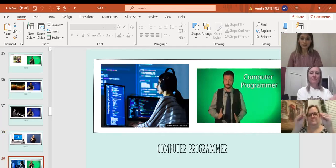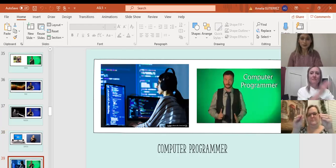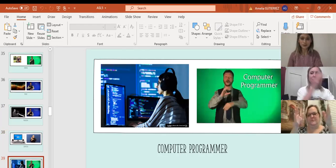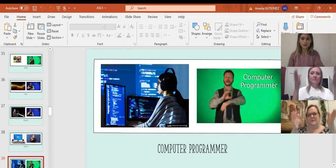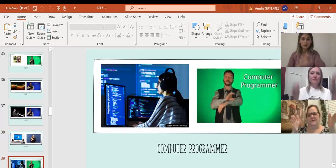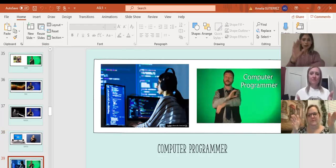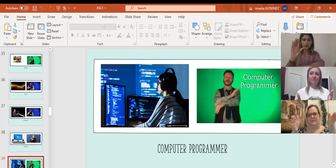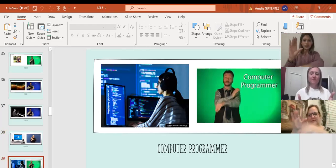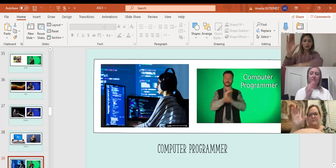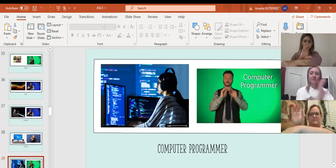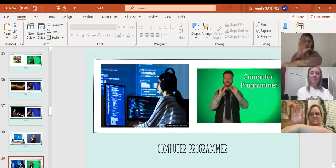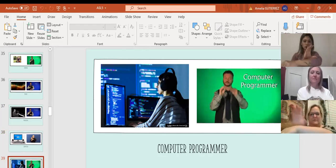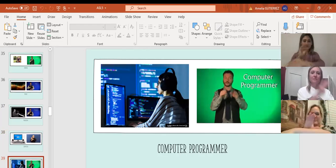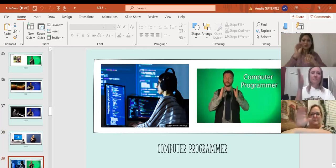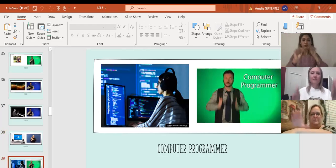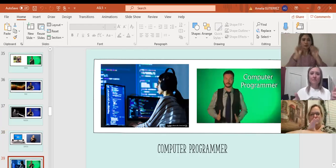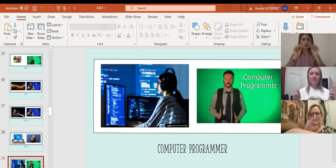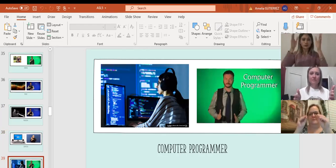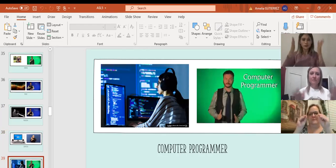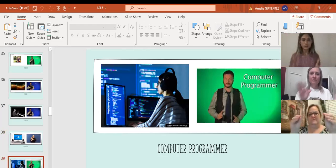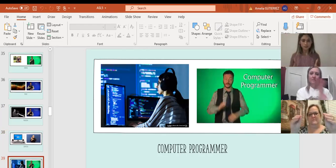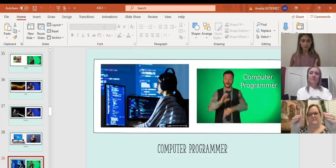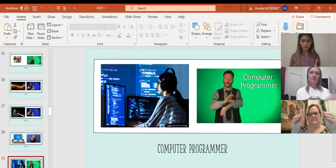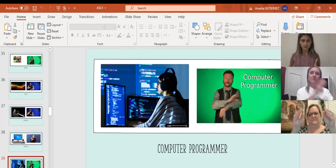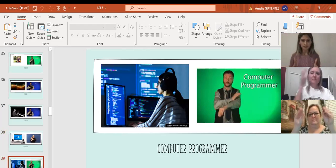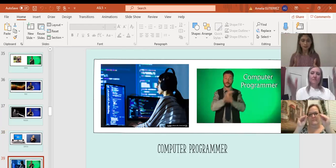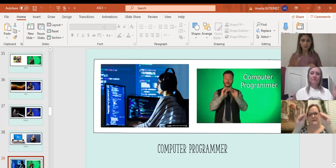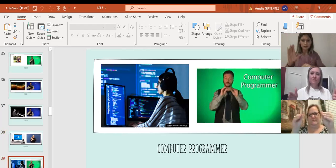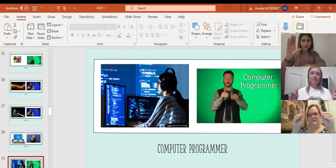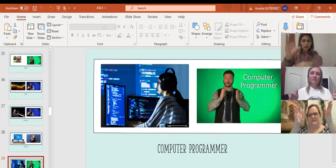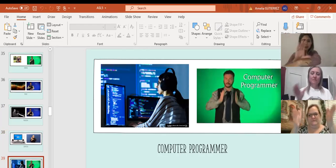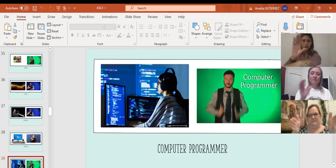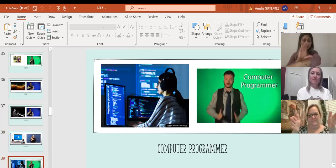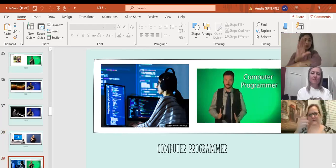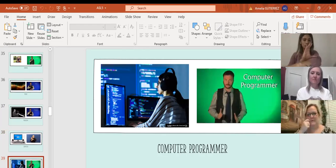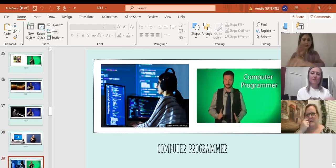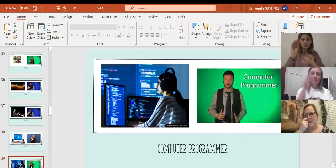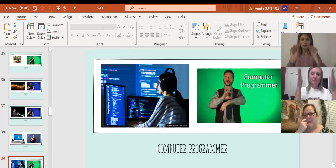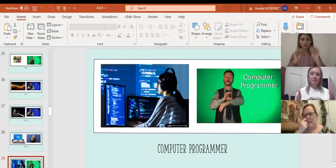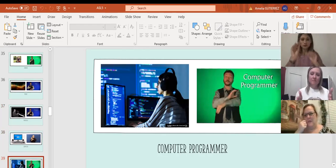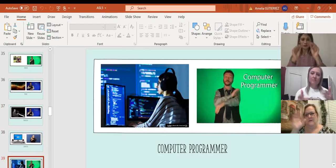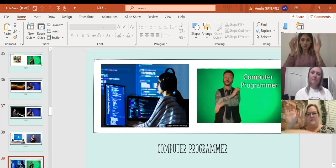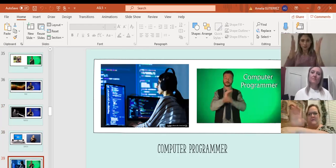computer programmer, so computer, like put person.